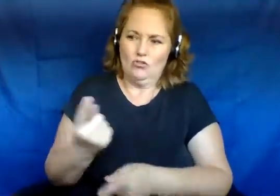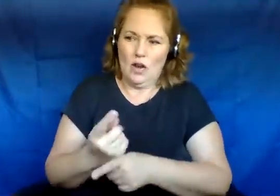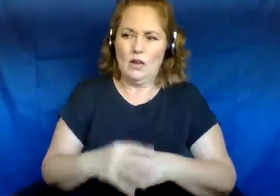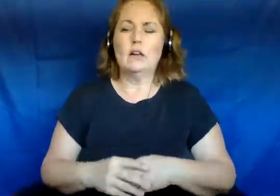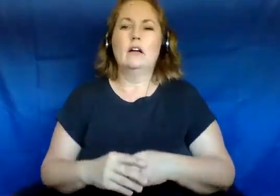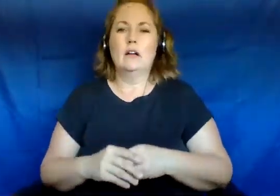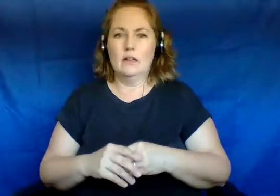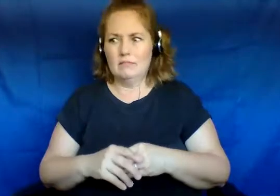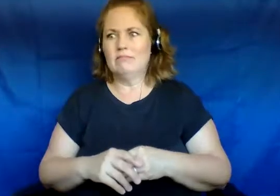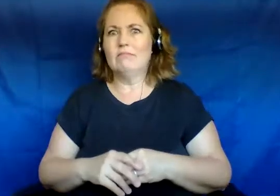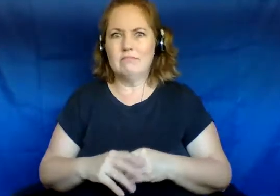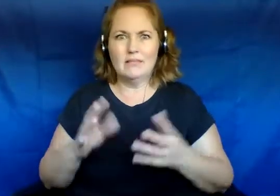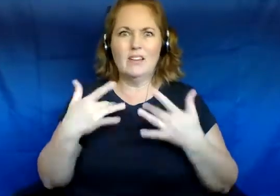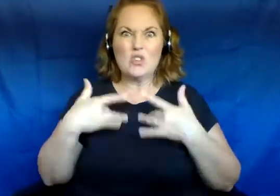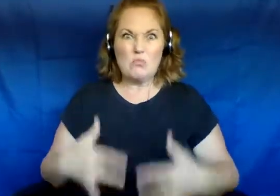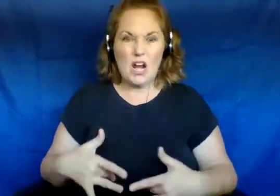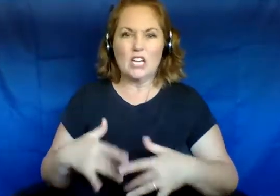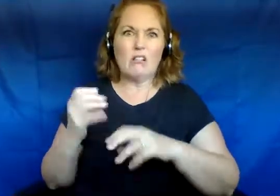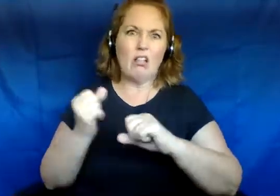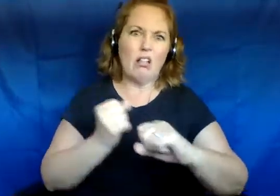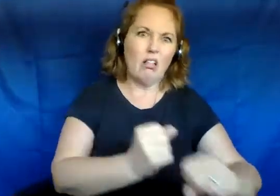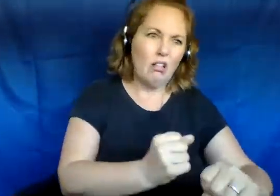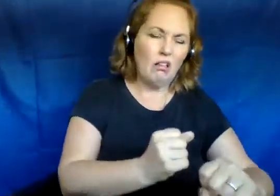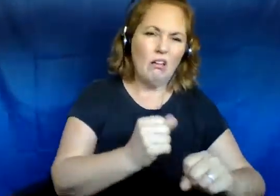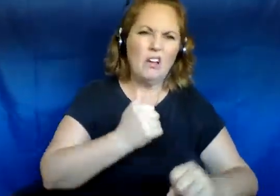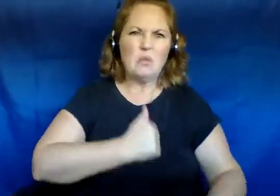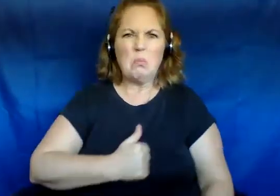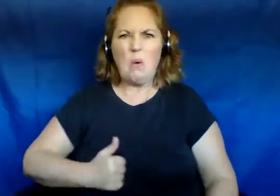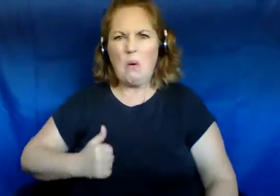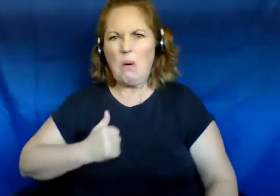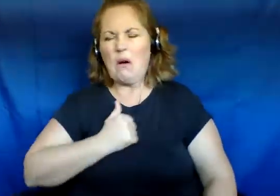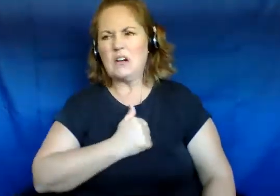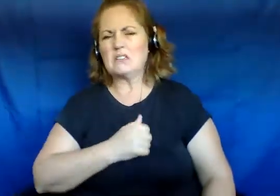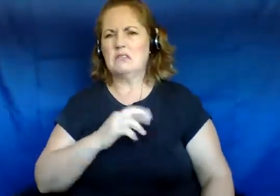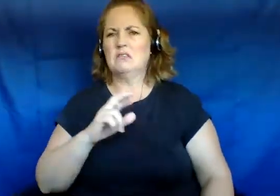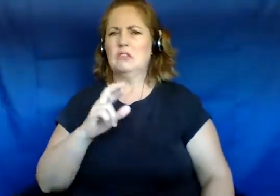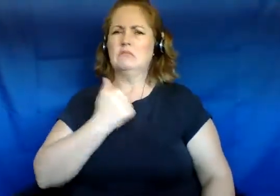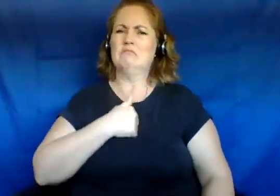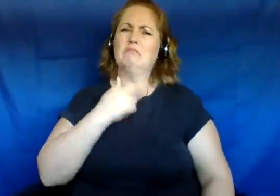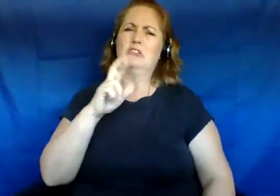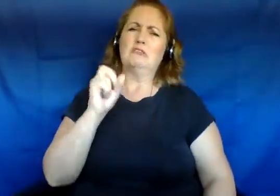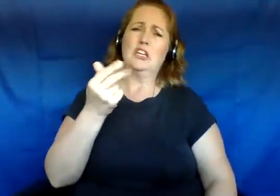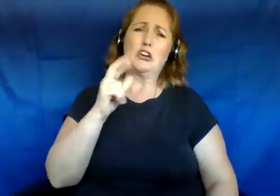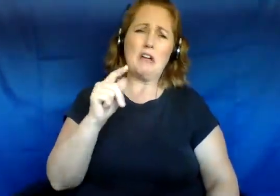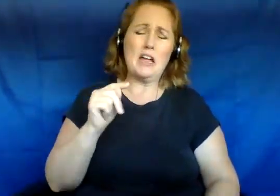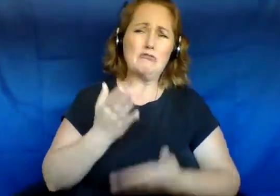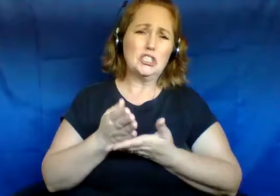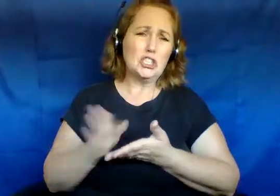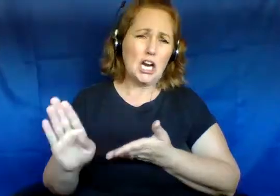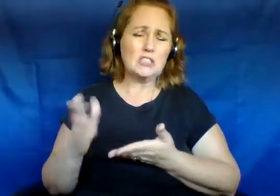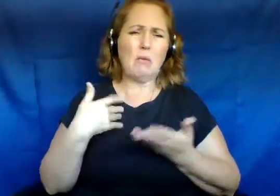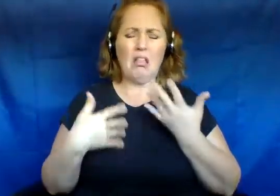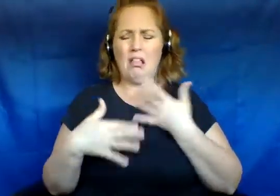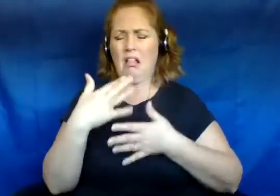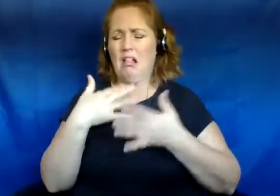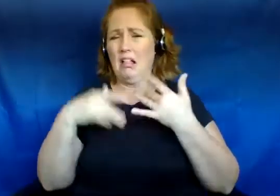Depression plunges one into an abyss of remorse, regret, rejection. We float around in an eternal